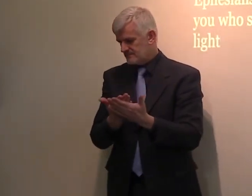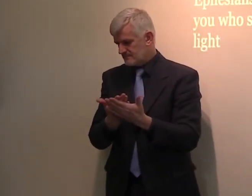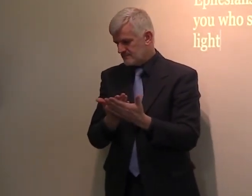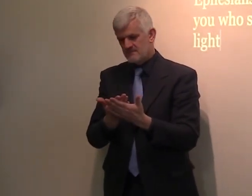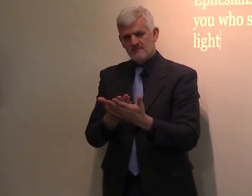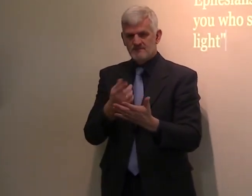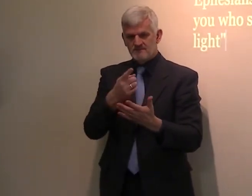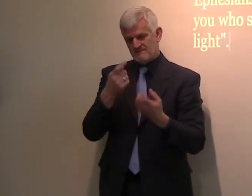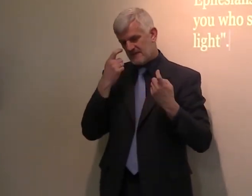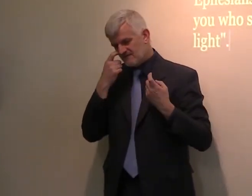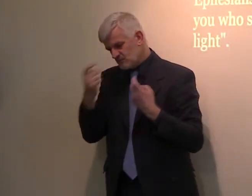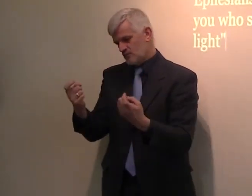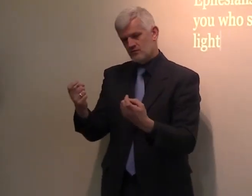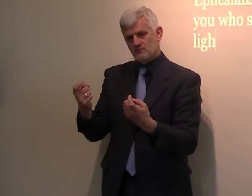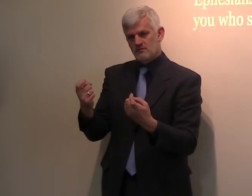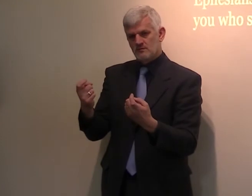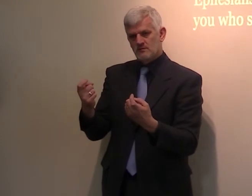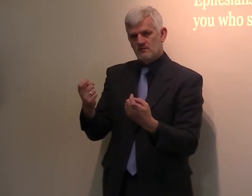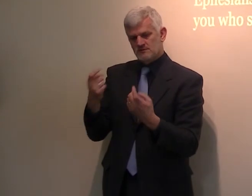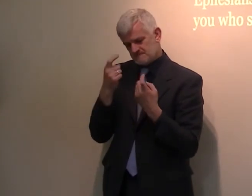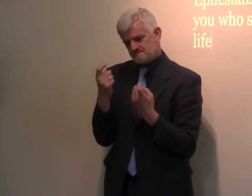vigilant. Be vigilant.